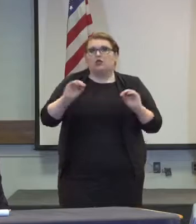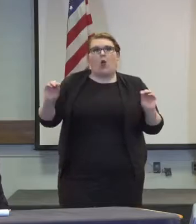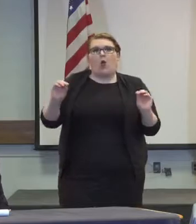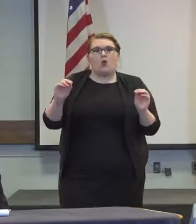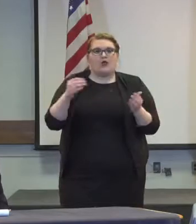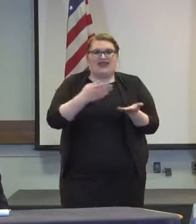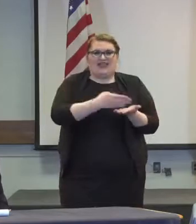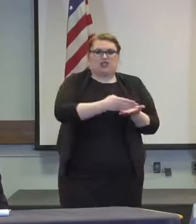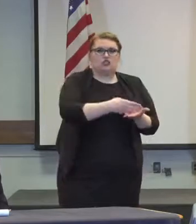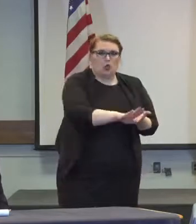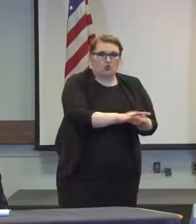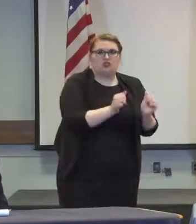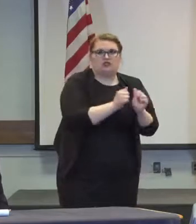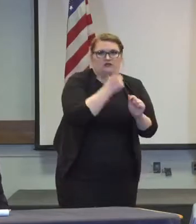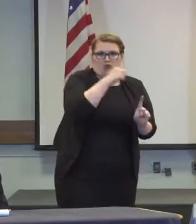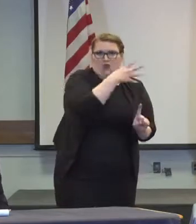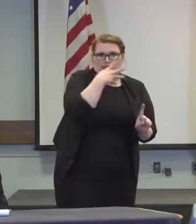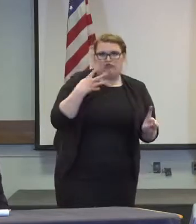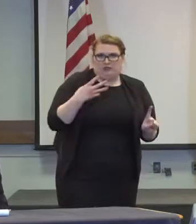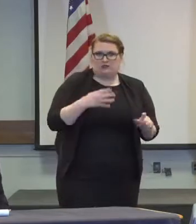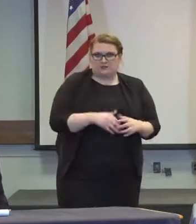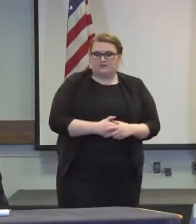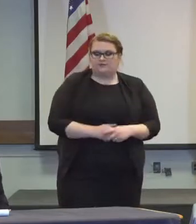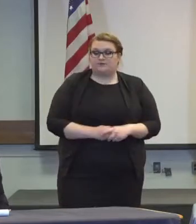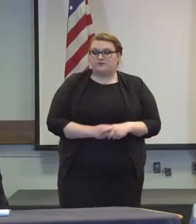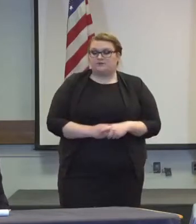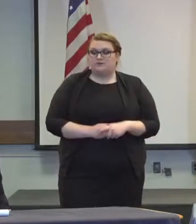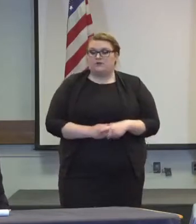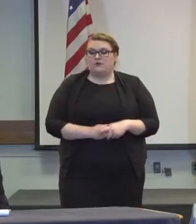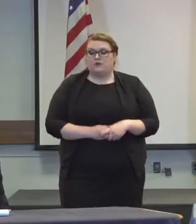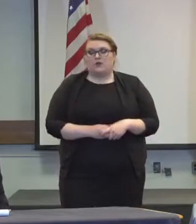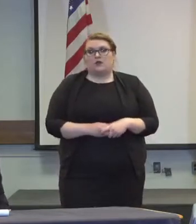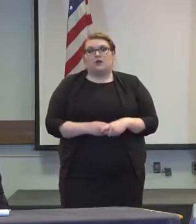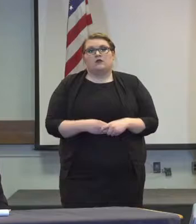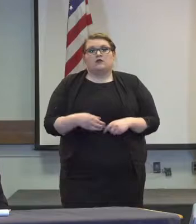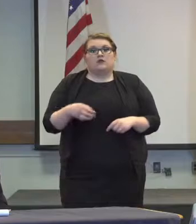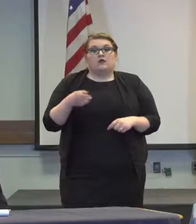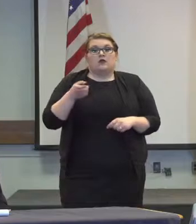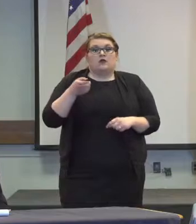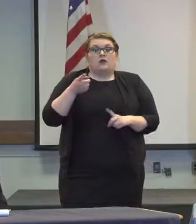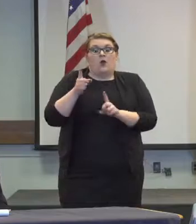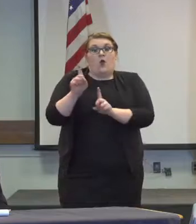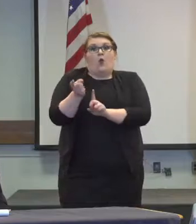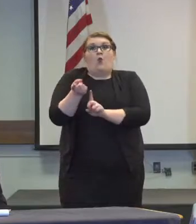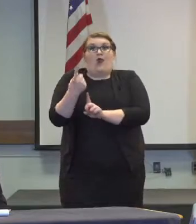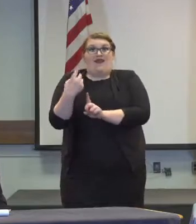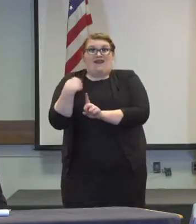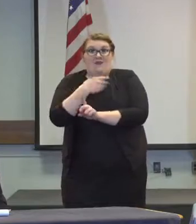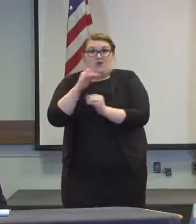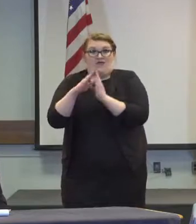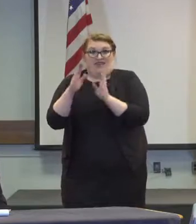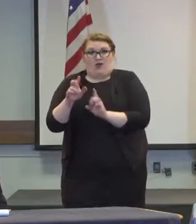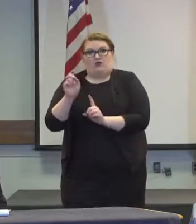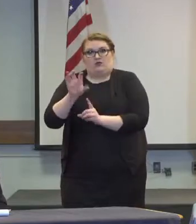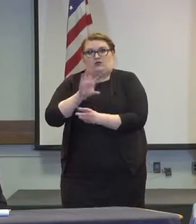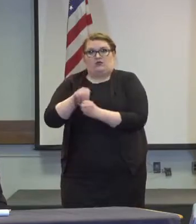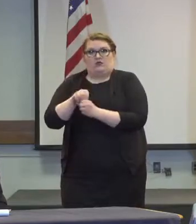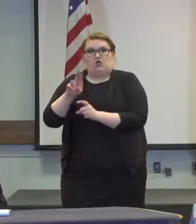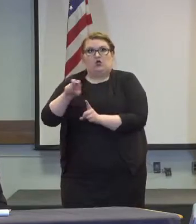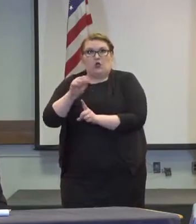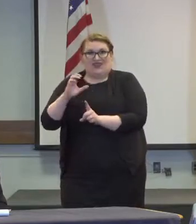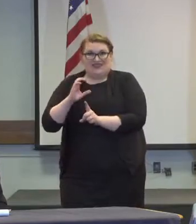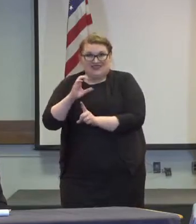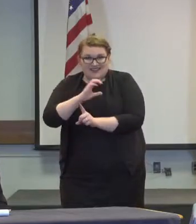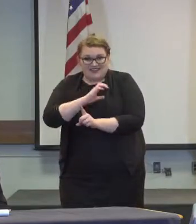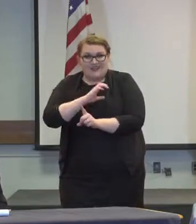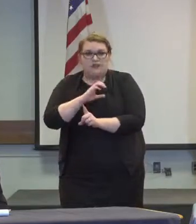status. The Energy Assistance Program requires only one member of the household to be a U.S. citizen, so that can be a